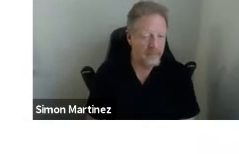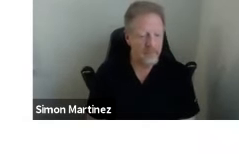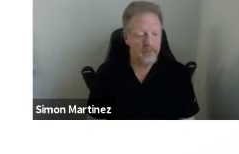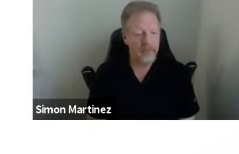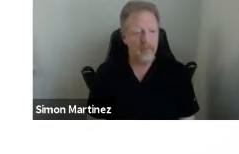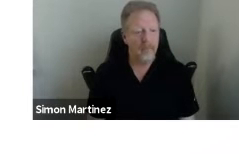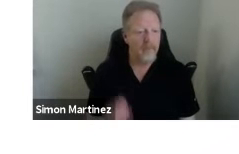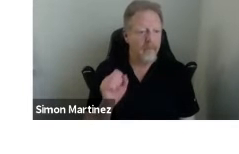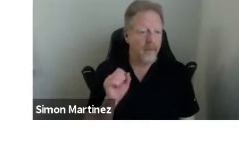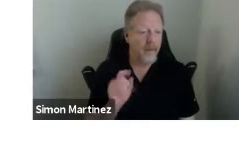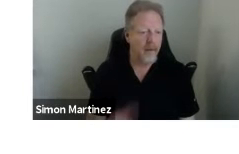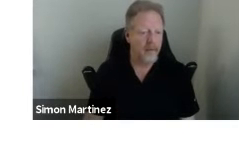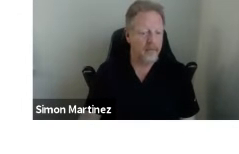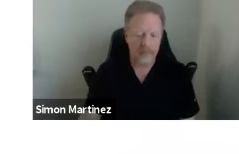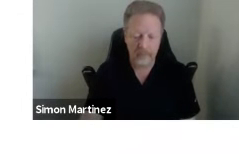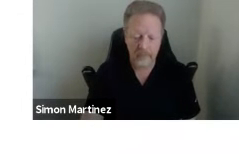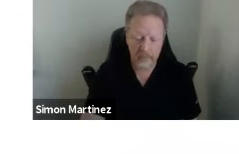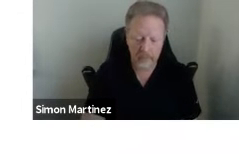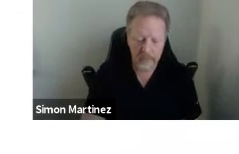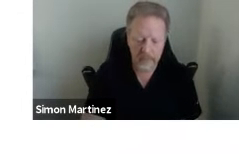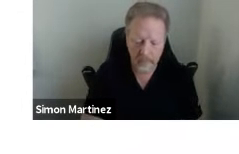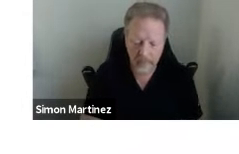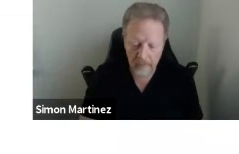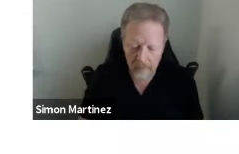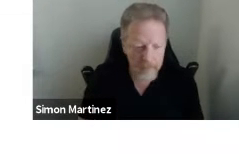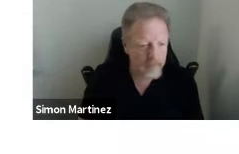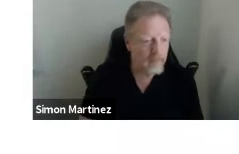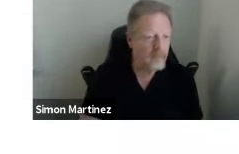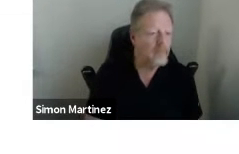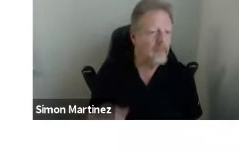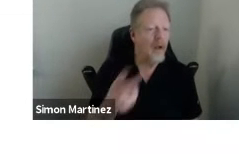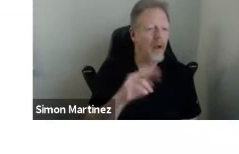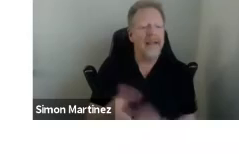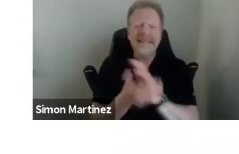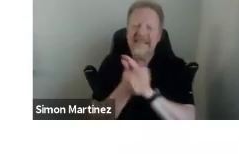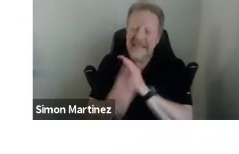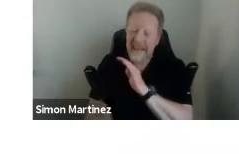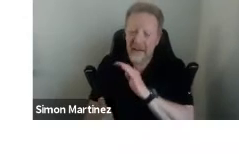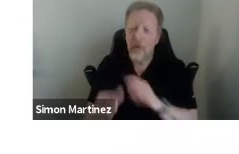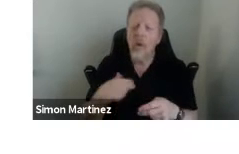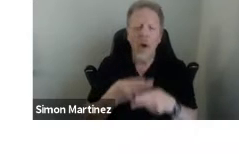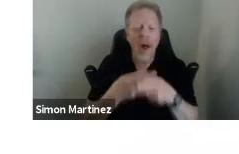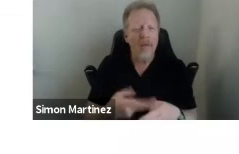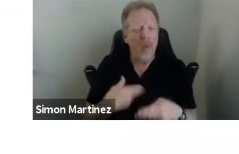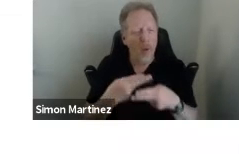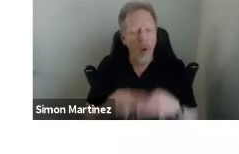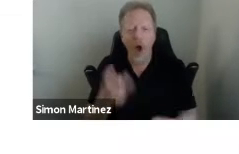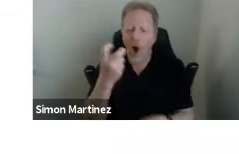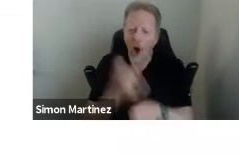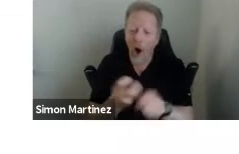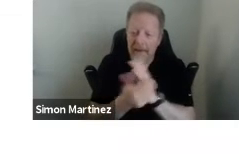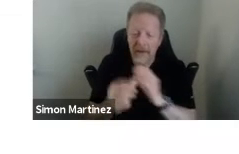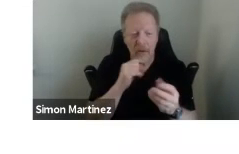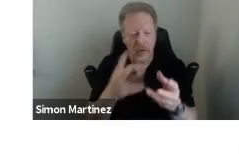Oh, there we go. Yep. Skills. So there are hard and soft skills. And